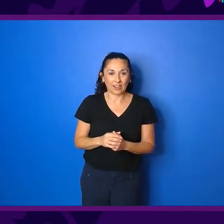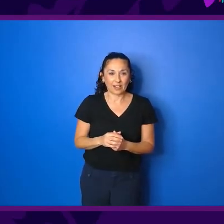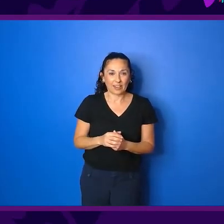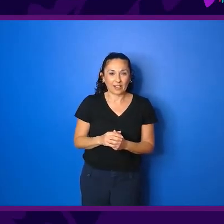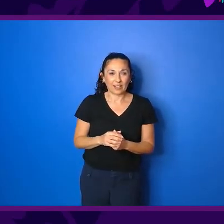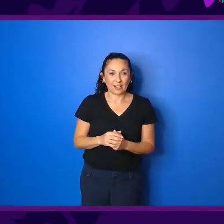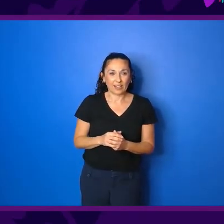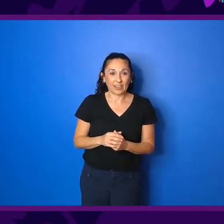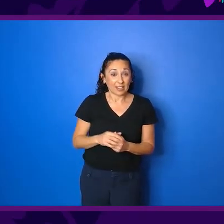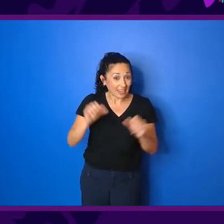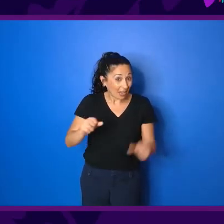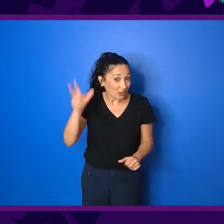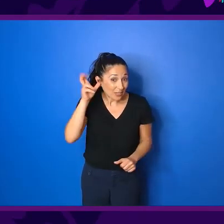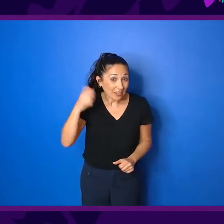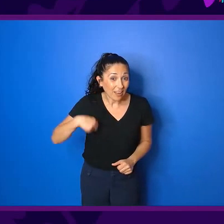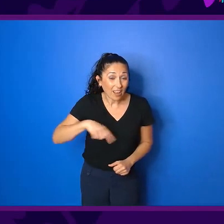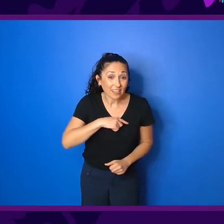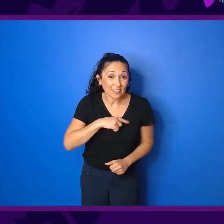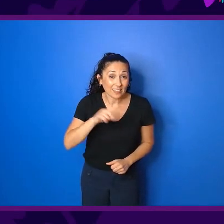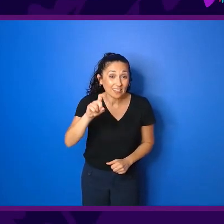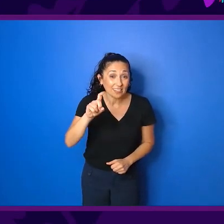Can you hear us? Can you hear us?